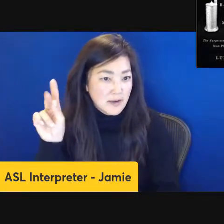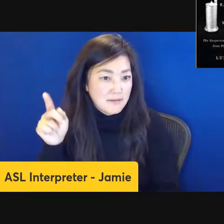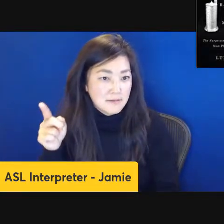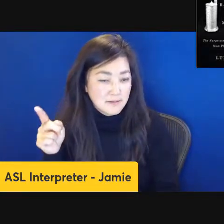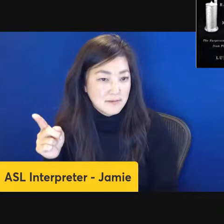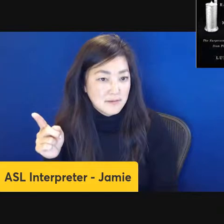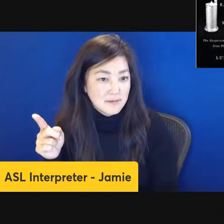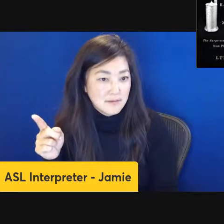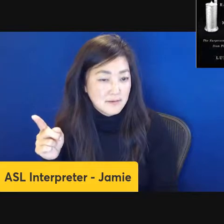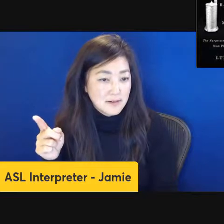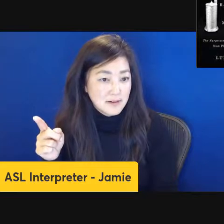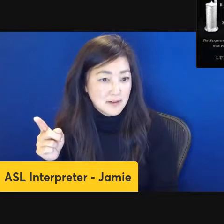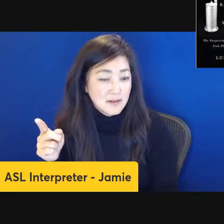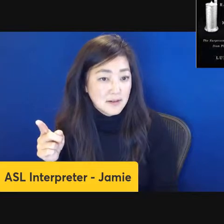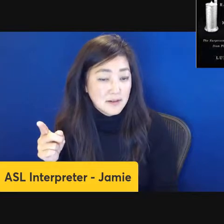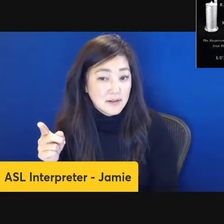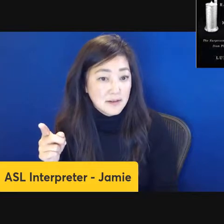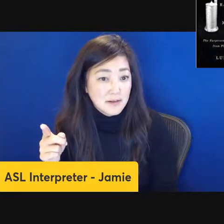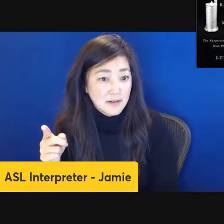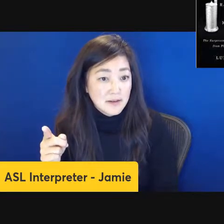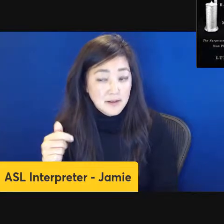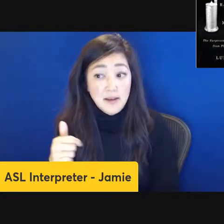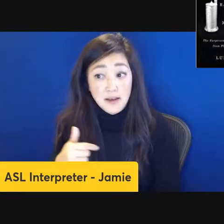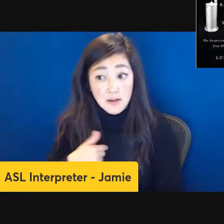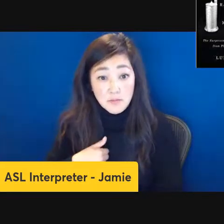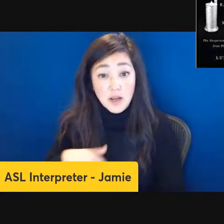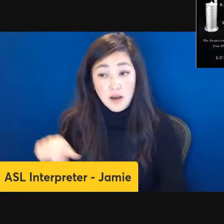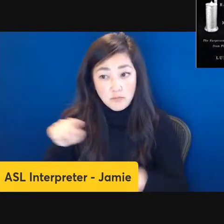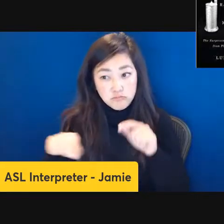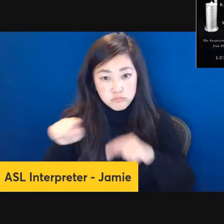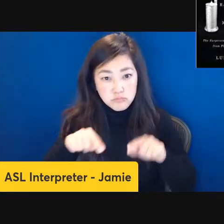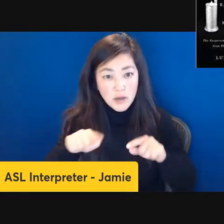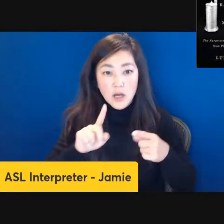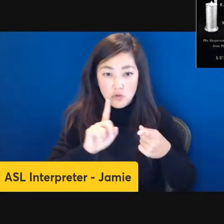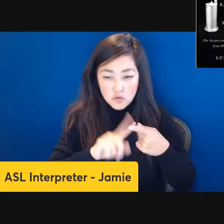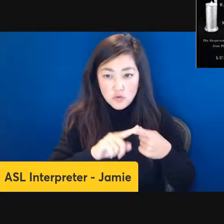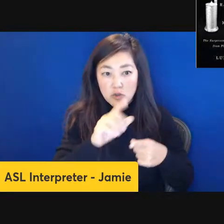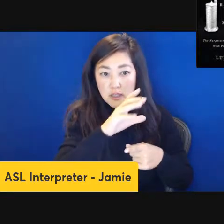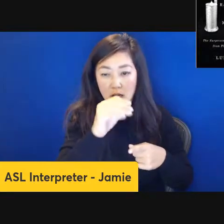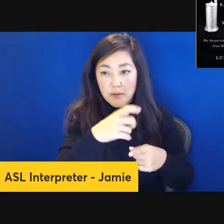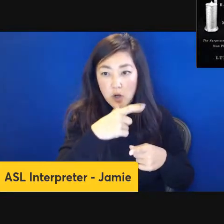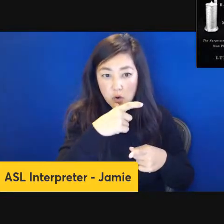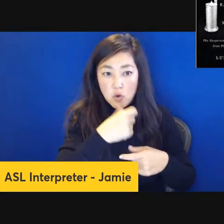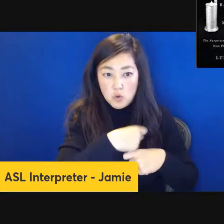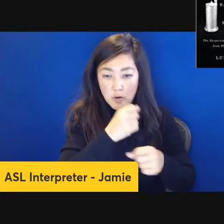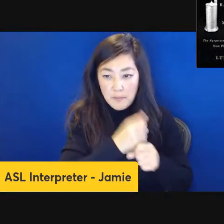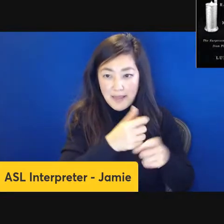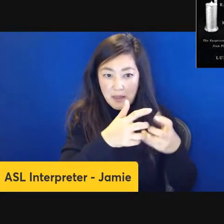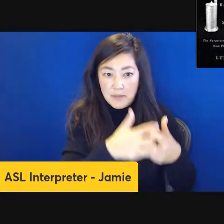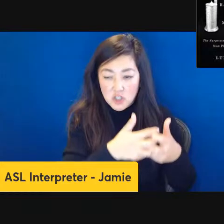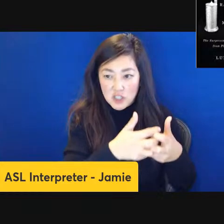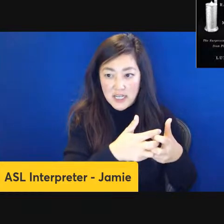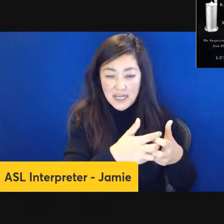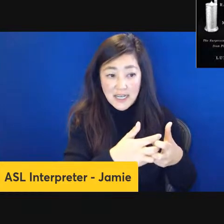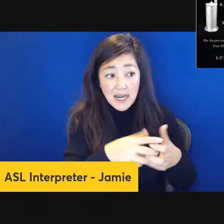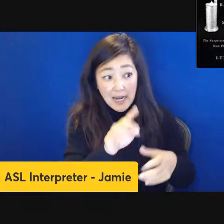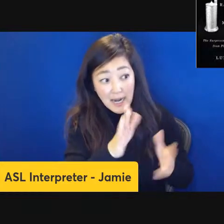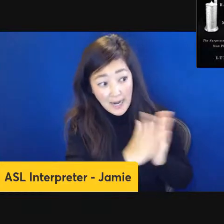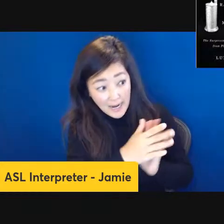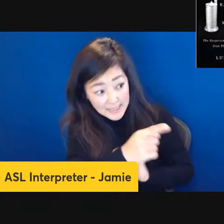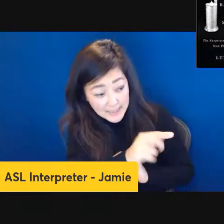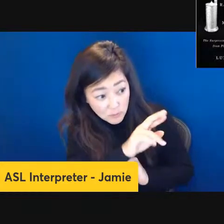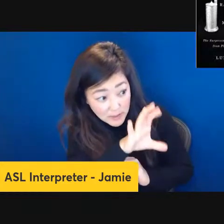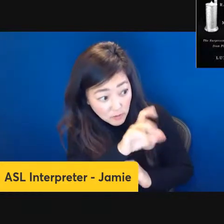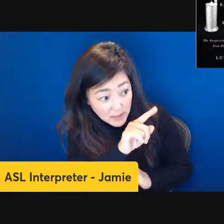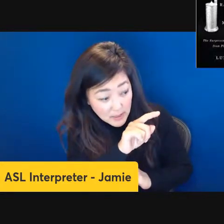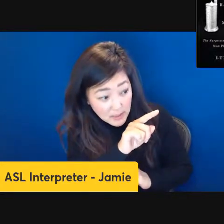I had to go back to the manufacturer who said, yes, indeed, it's race corrected, and it's race corrected